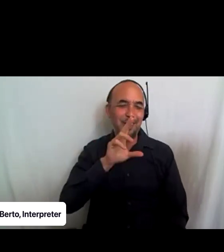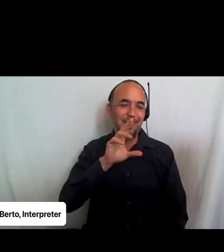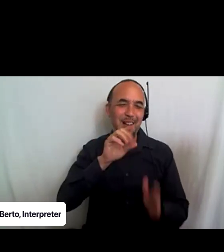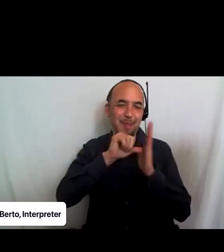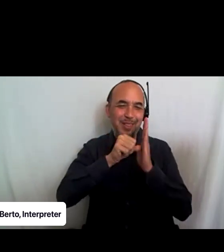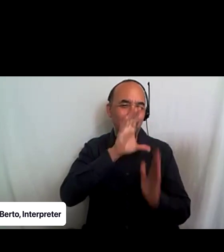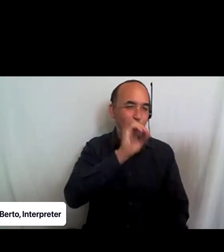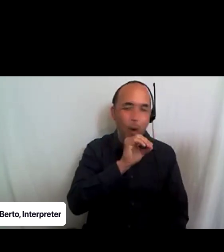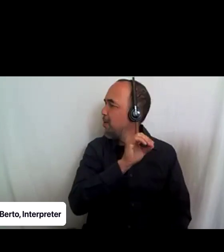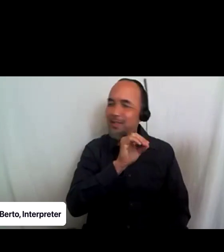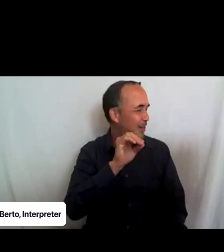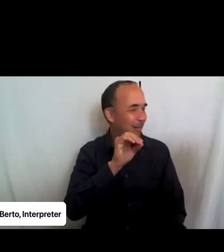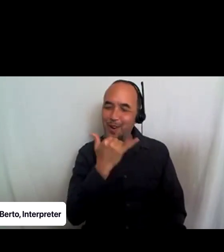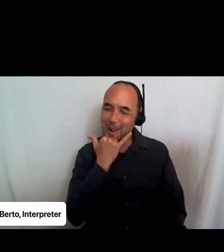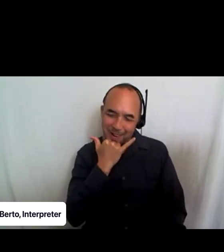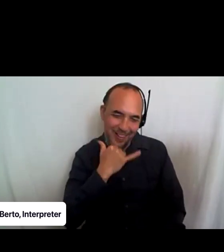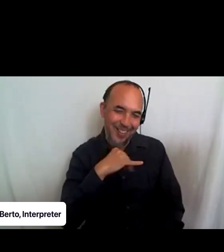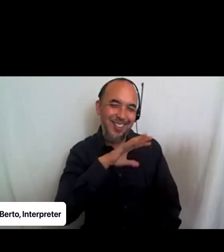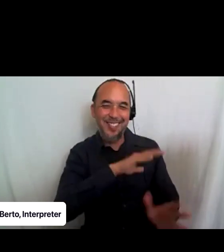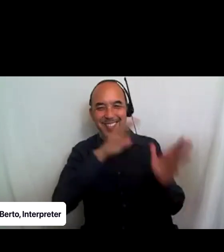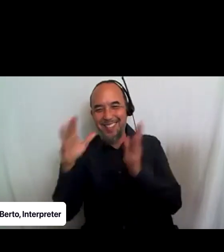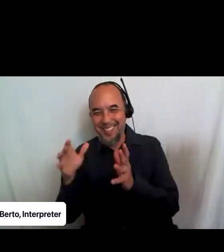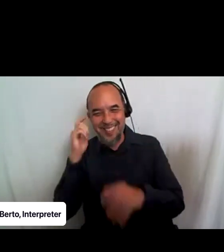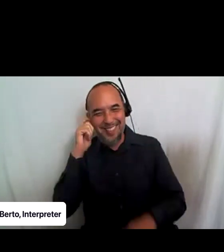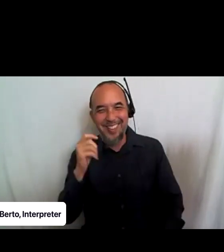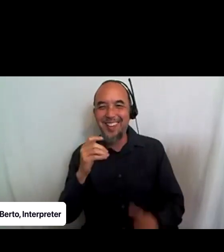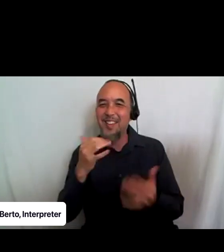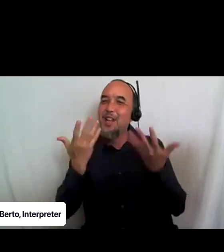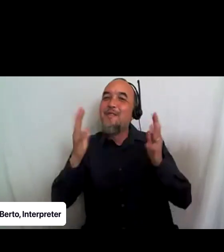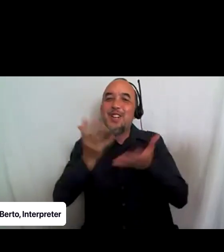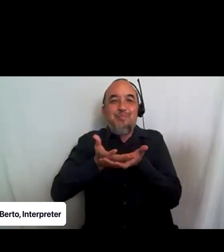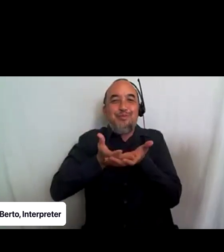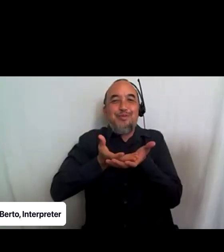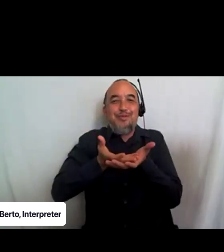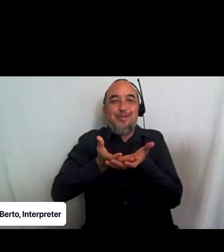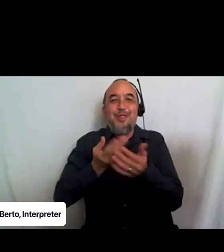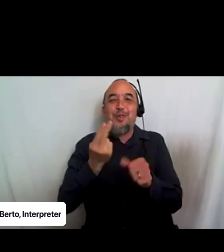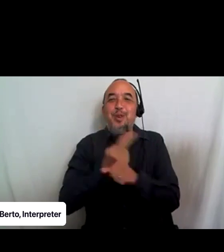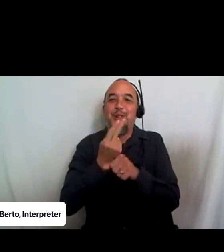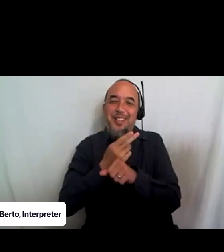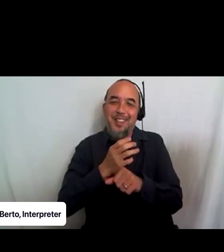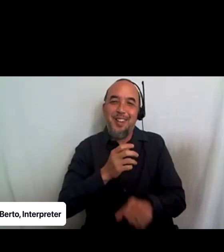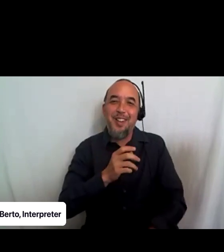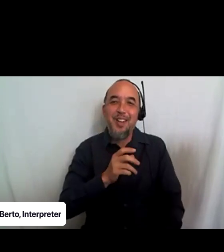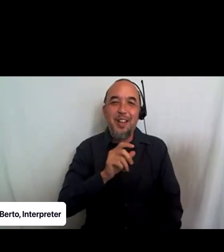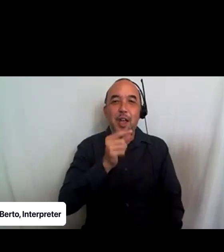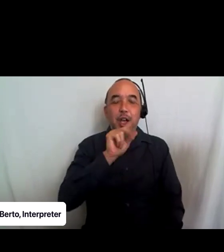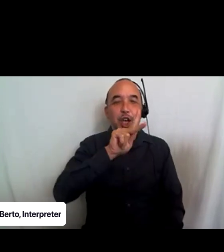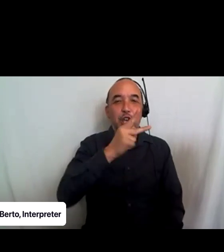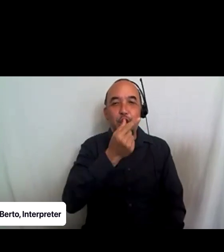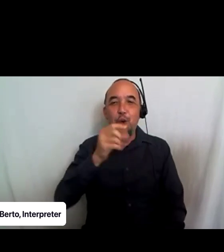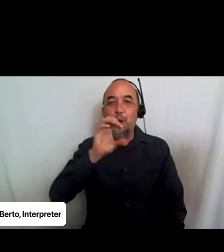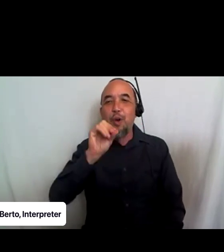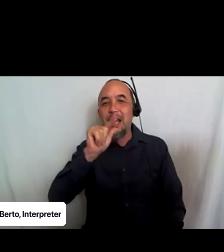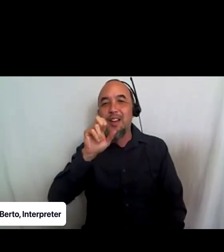right. Lander. So I've strained my pasta in the colander, and I'm gonna add a drizzle of